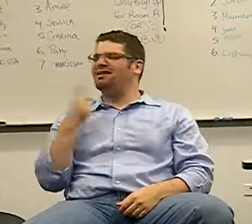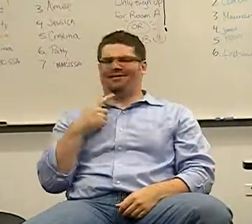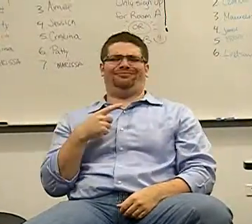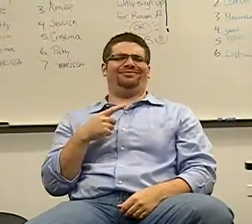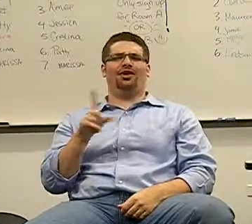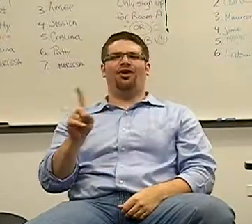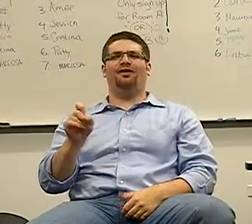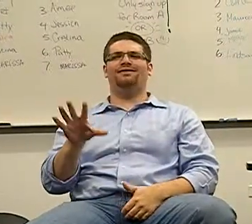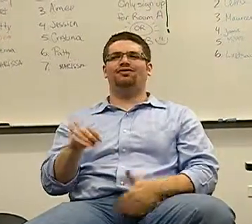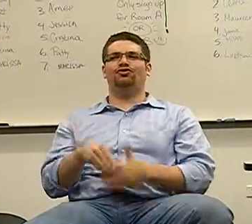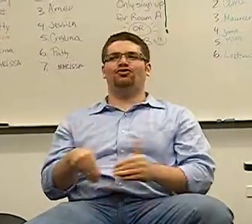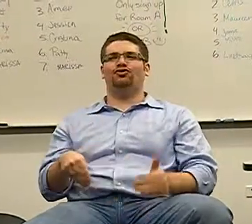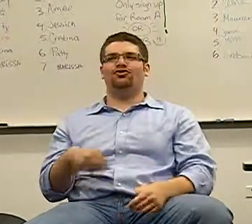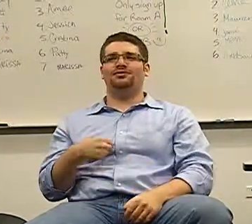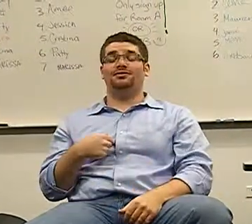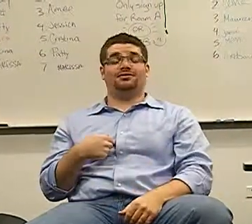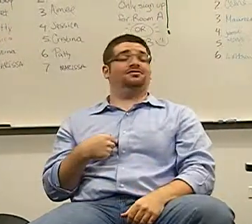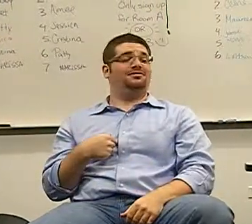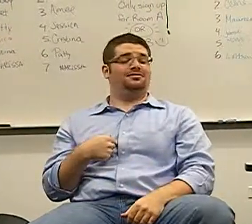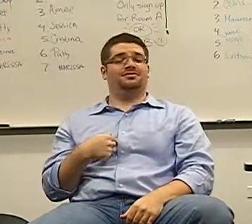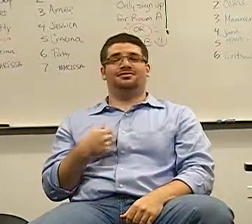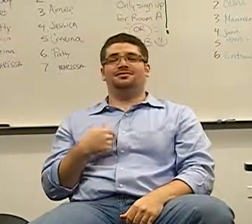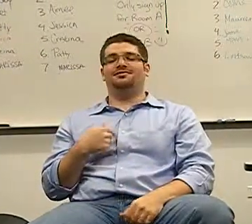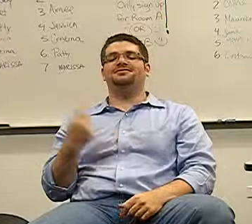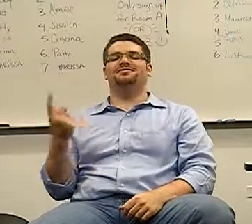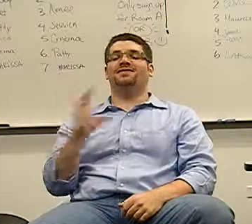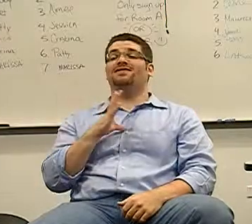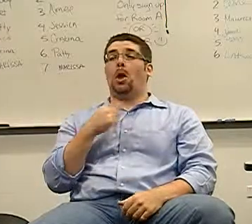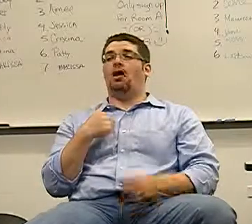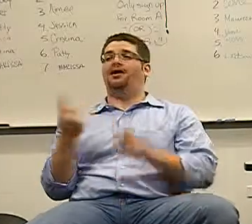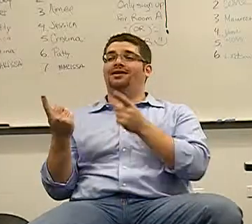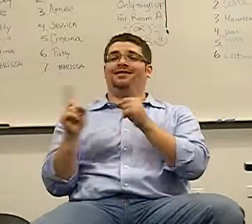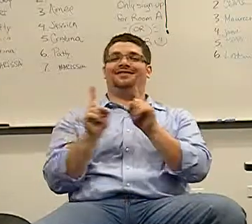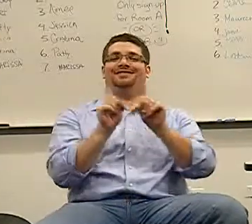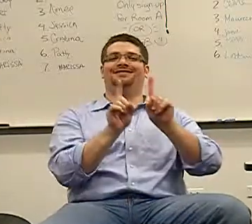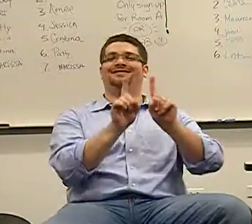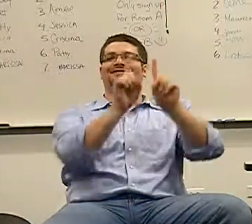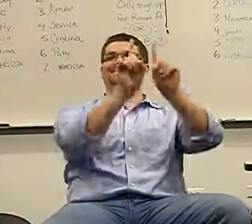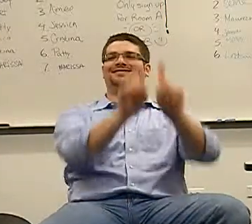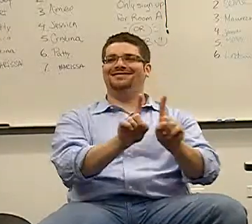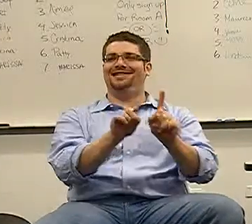I remember asking a soldier, how much does that usually cost? He said about $5. So we